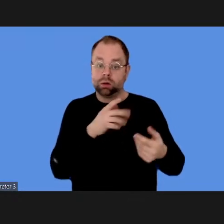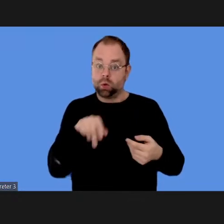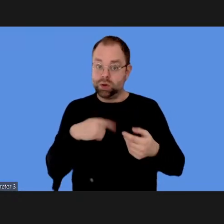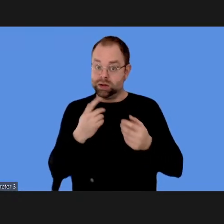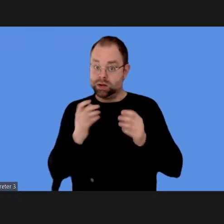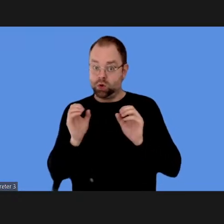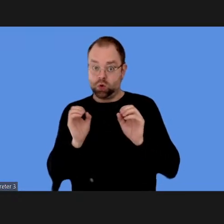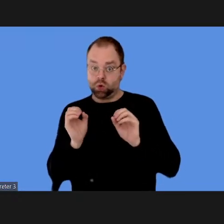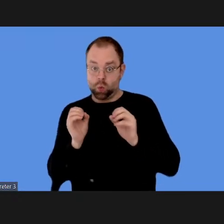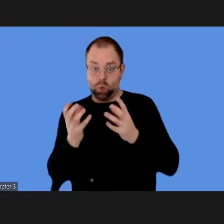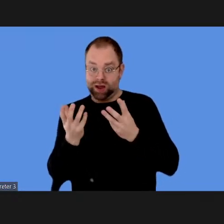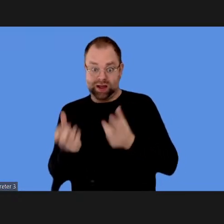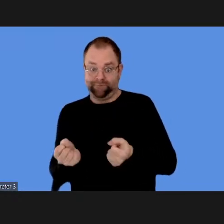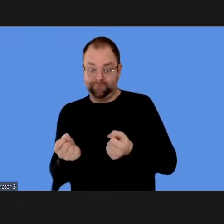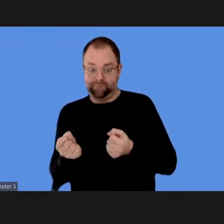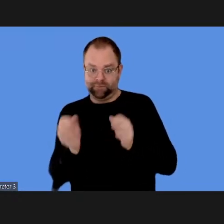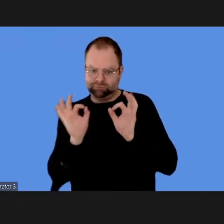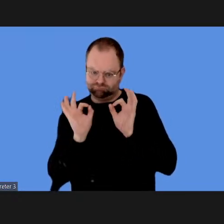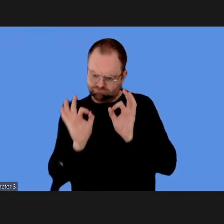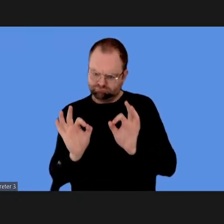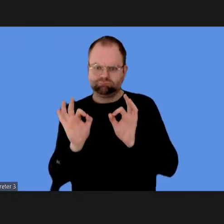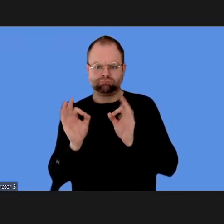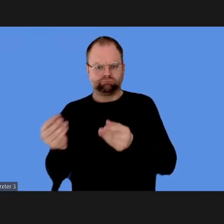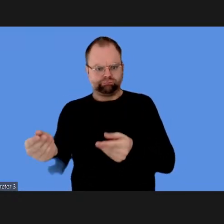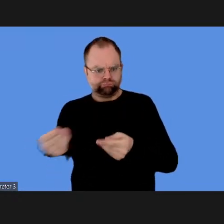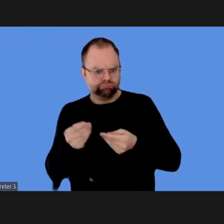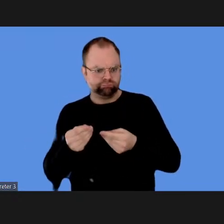some improvements at the country level,